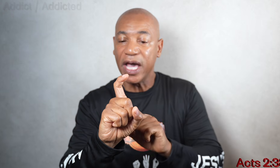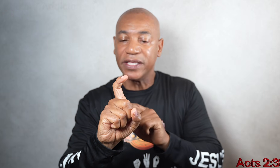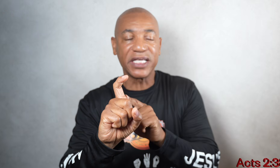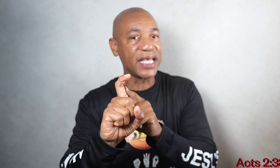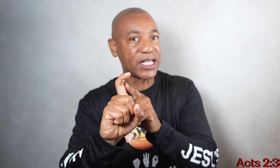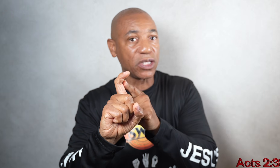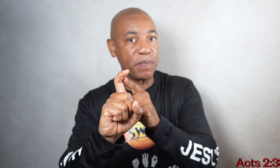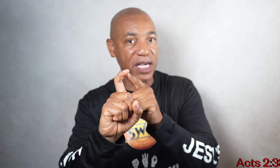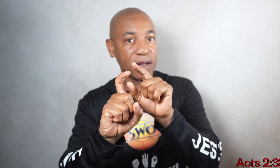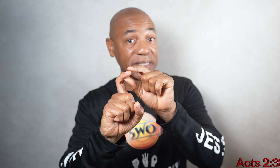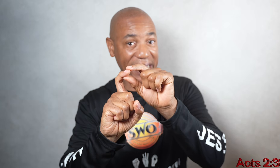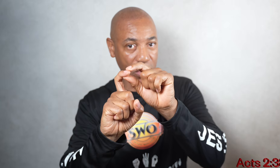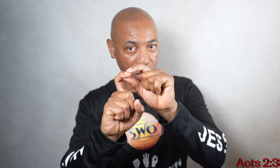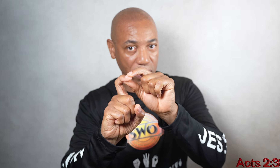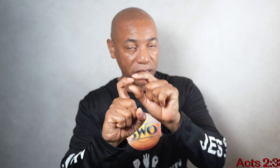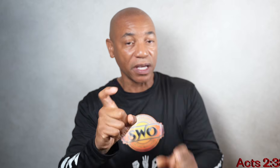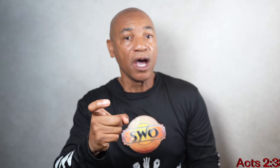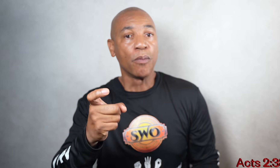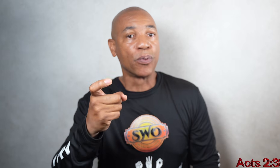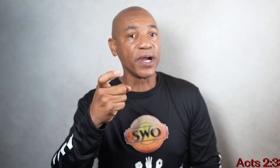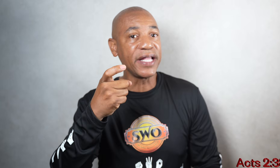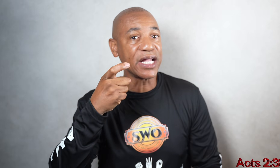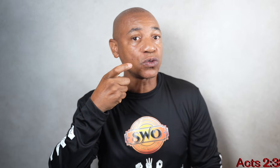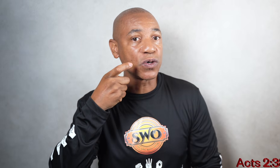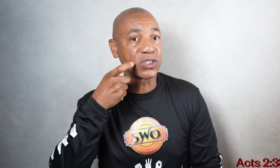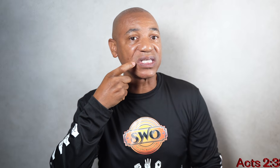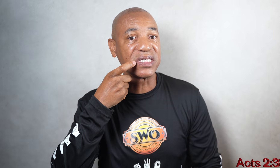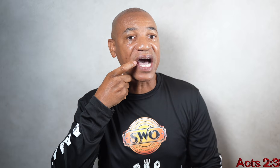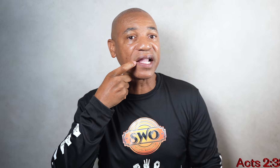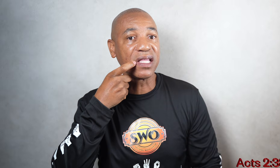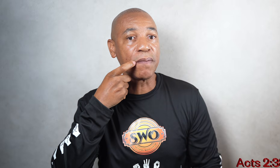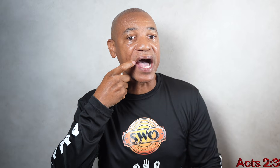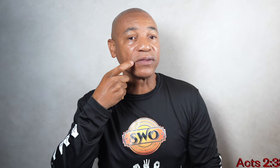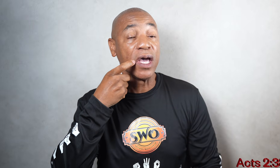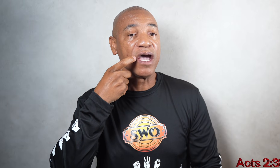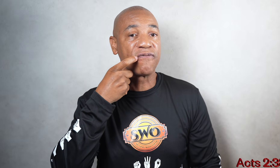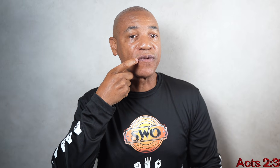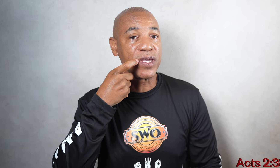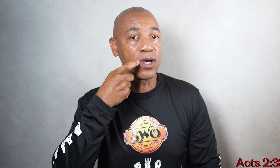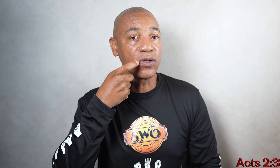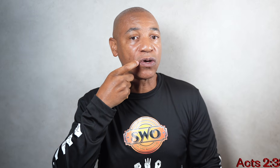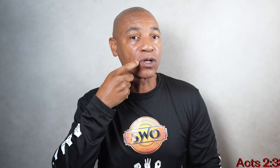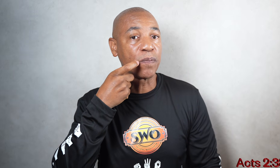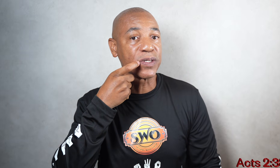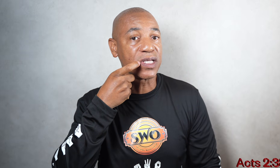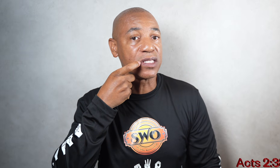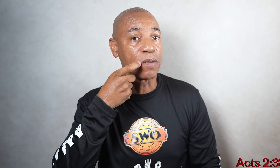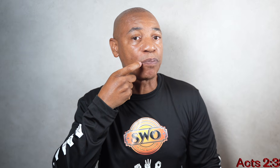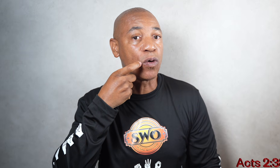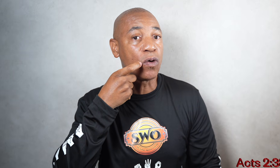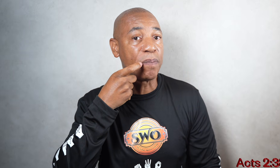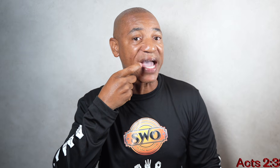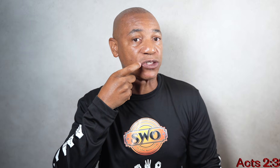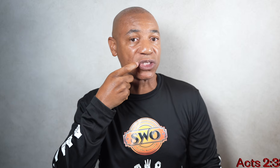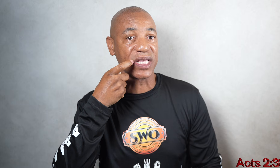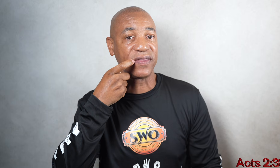This actually becomes like a hook. Bring that towards the side of the mouth, and from here you're going to pretend to pull back just like